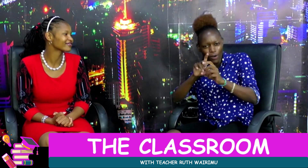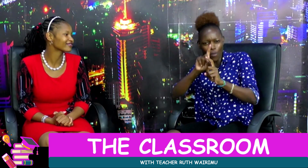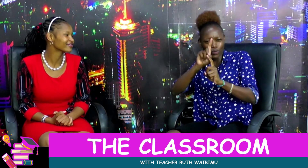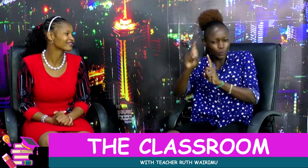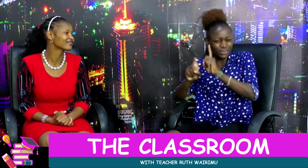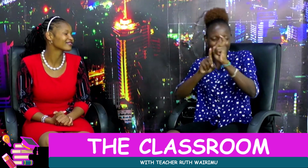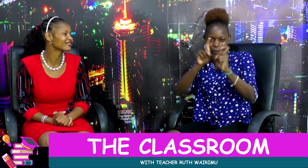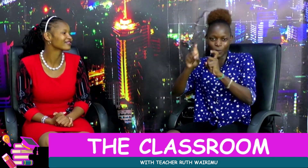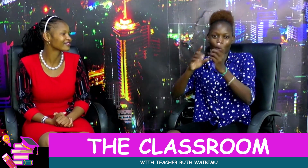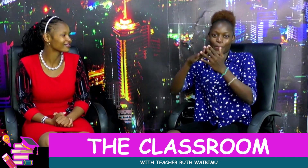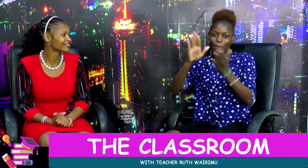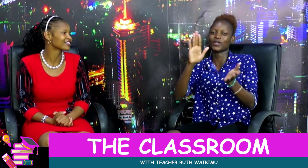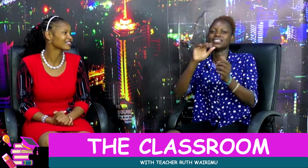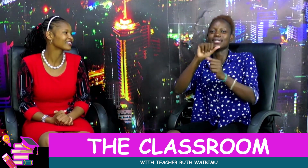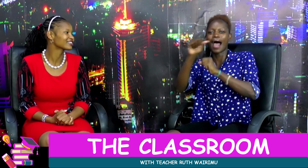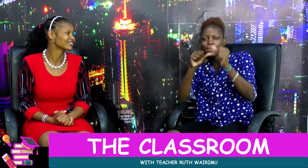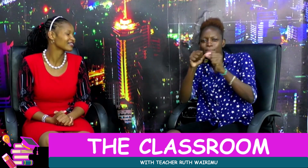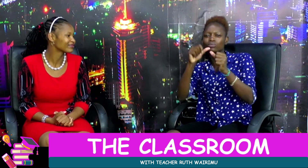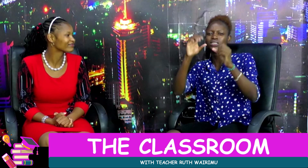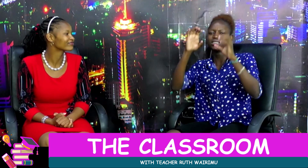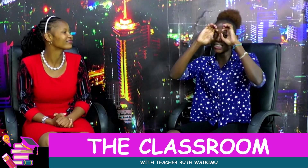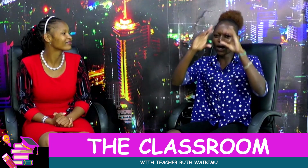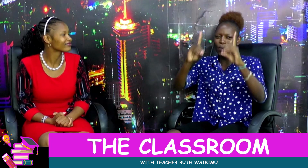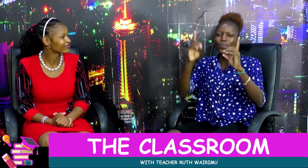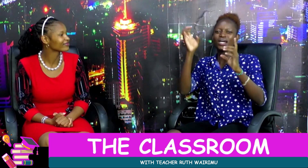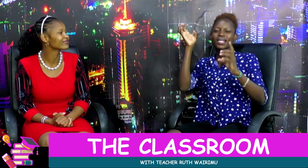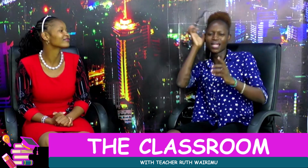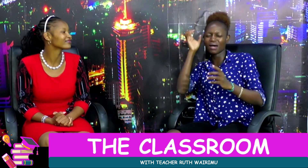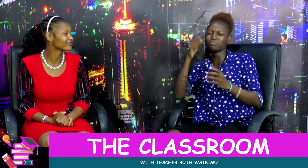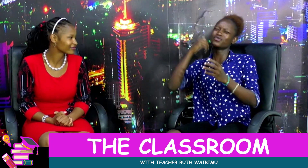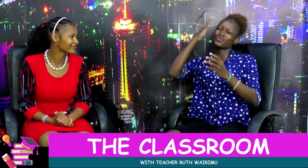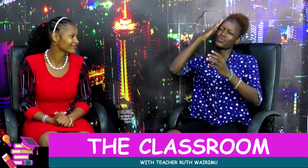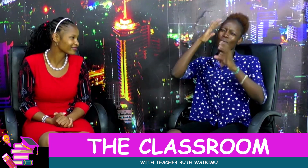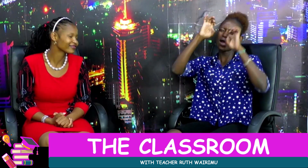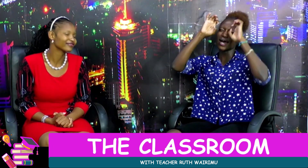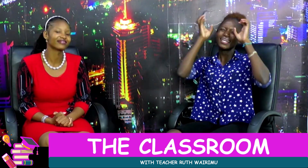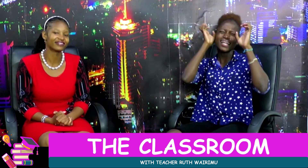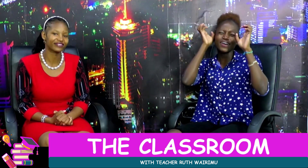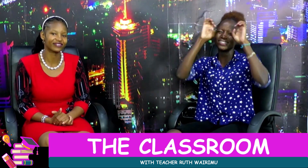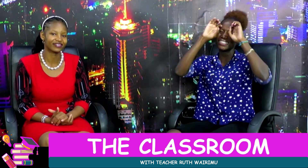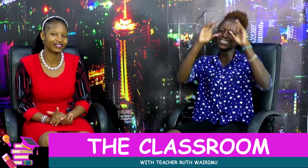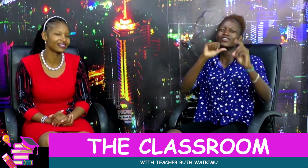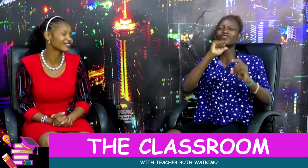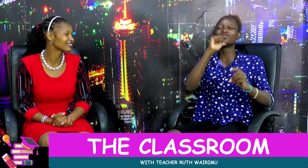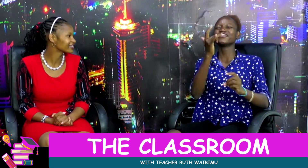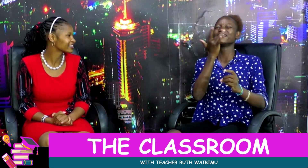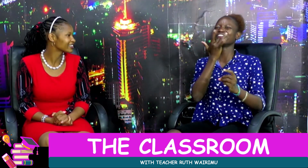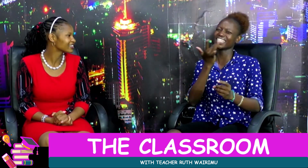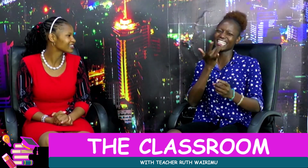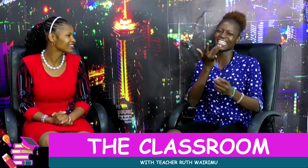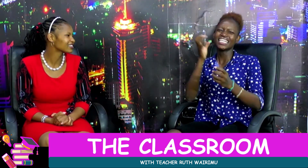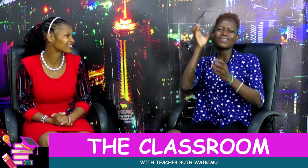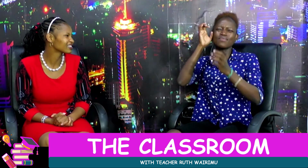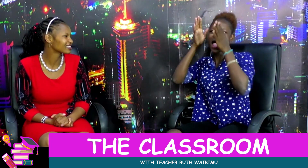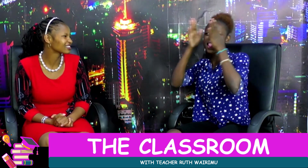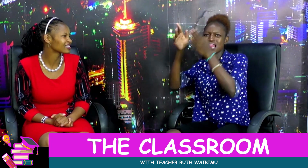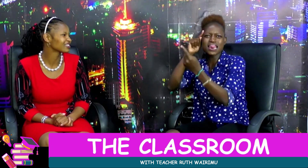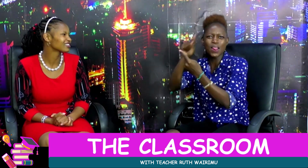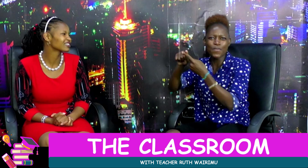specifically, to be able to, you know, continue with their education. And I want to thank Ruth so much for this exciting discussion,